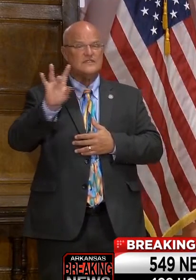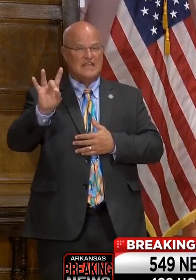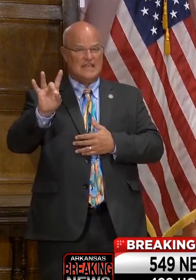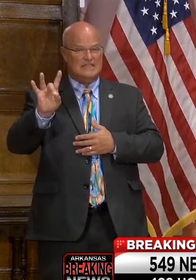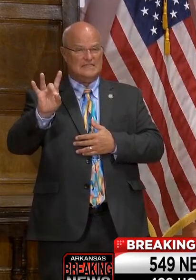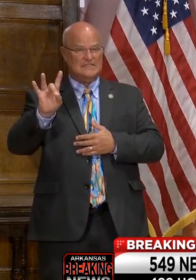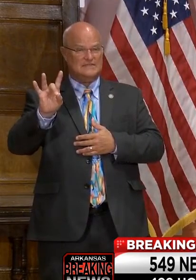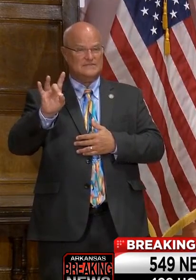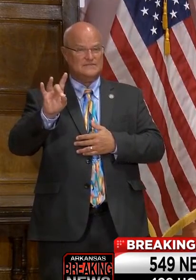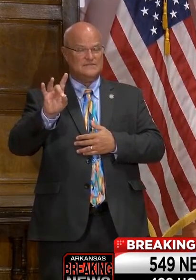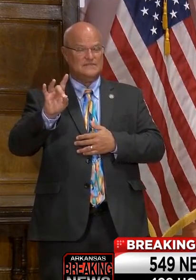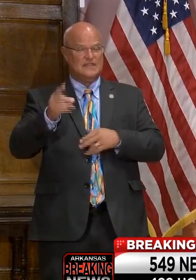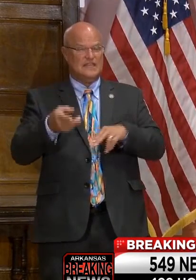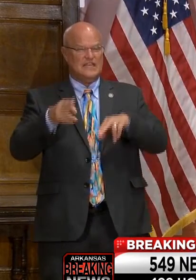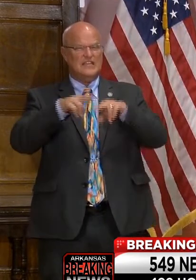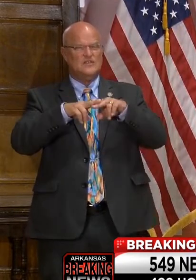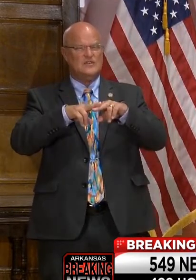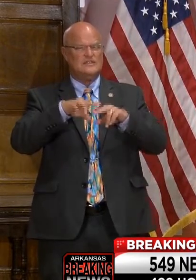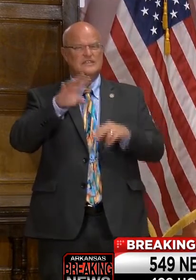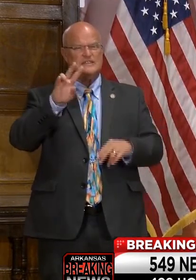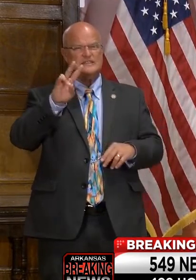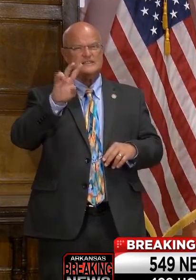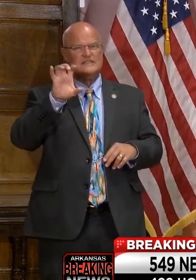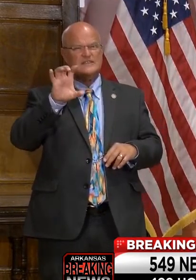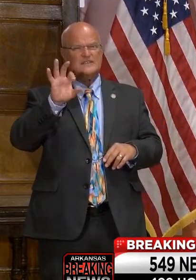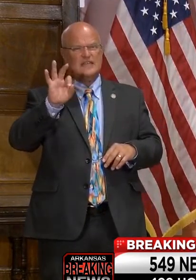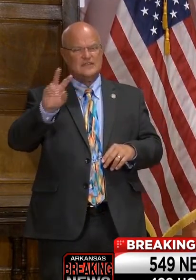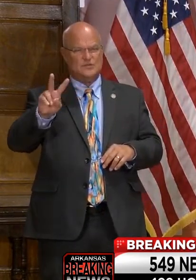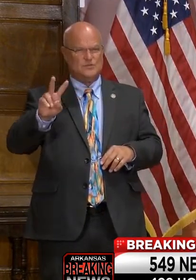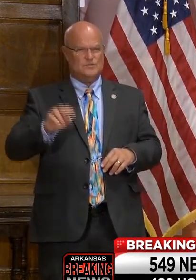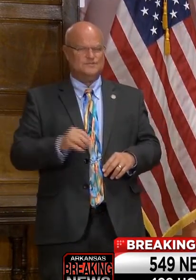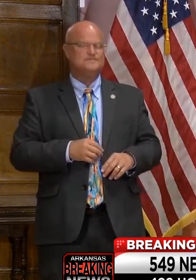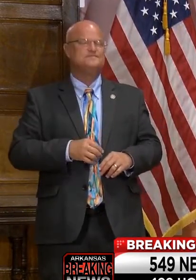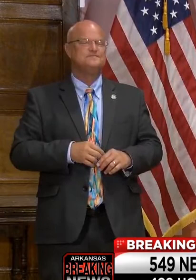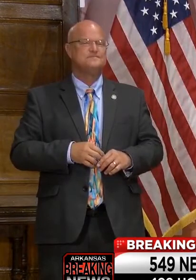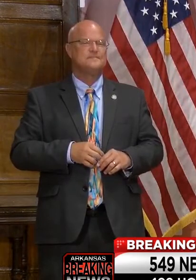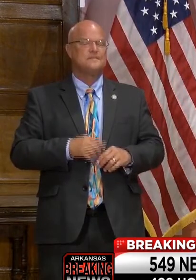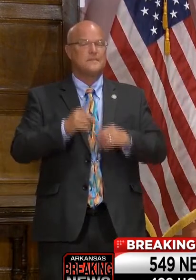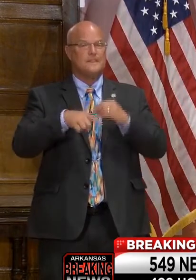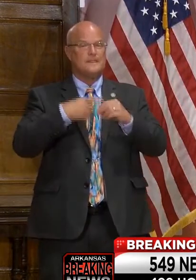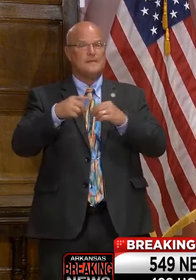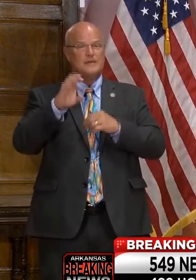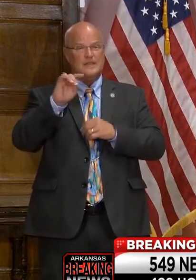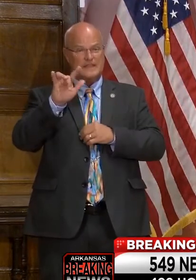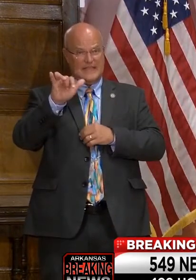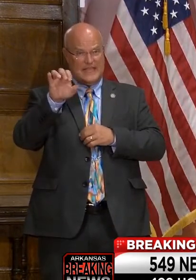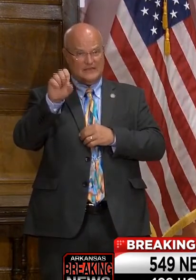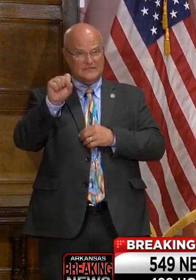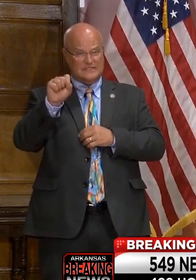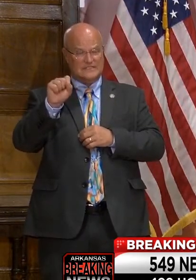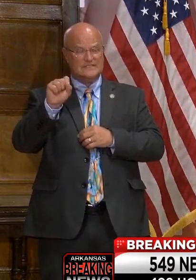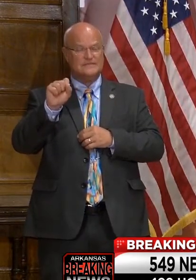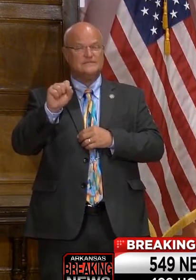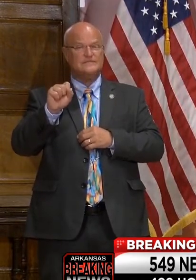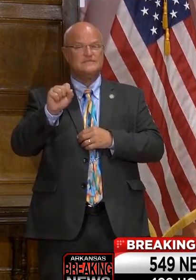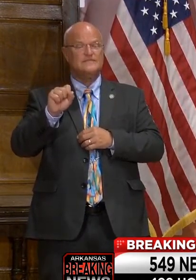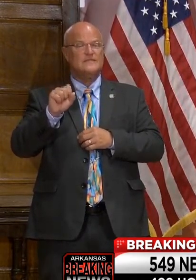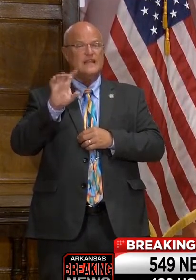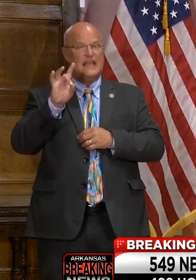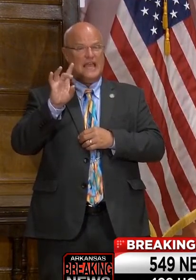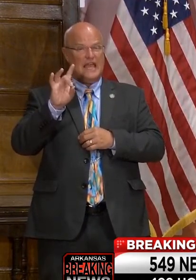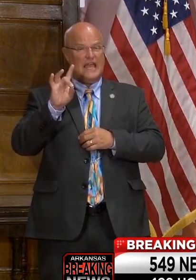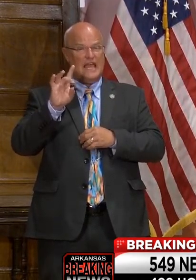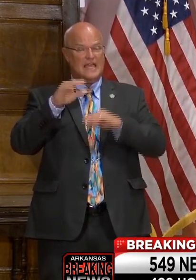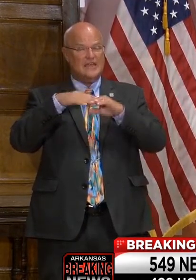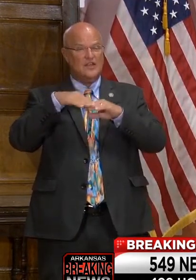48,558, an increase of 792. With regard to the counties, we have 8 counties